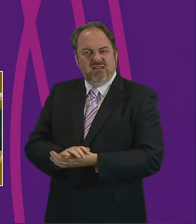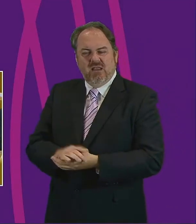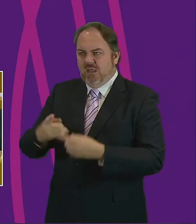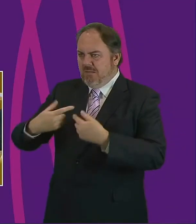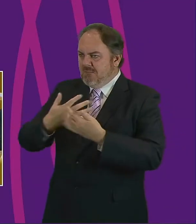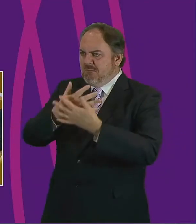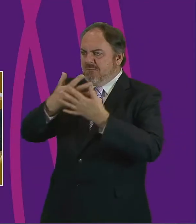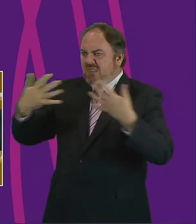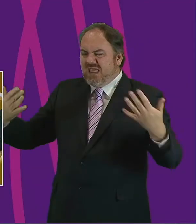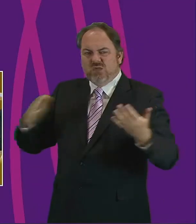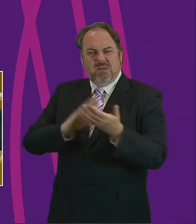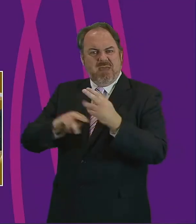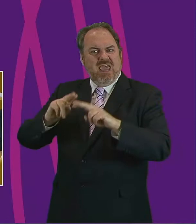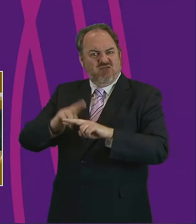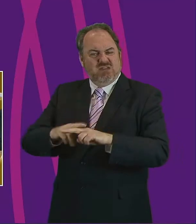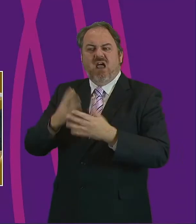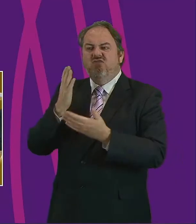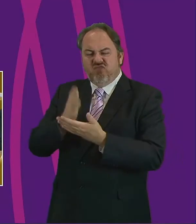genuine concerns.